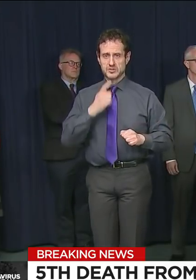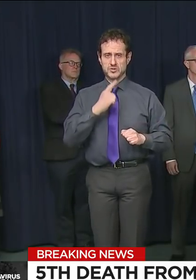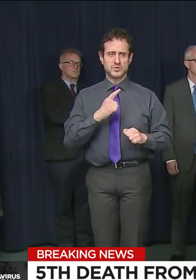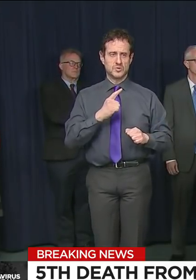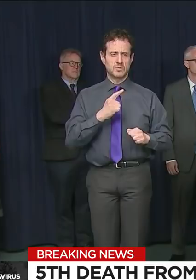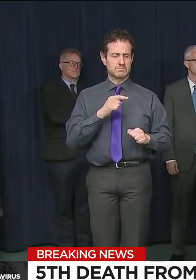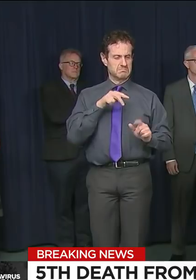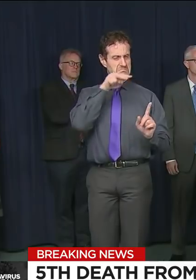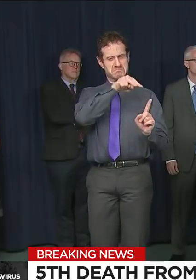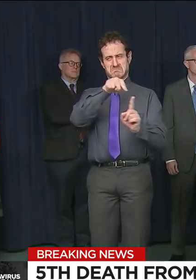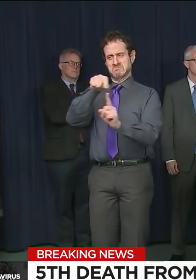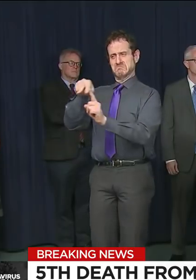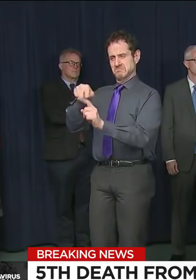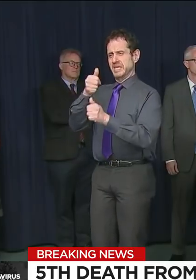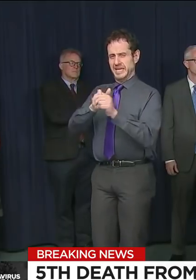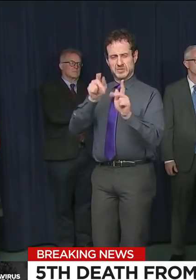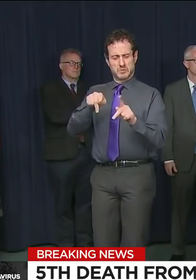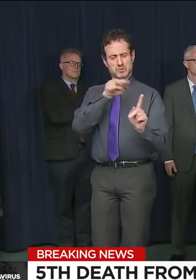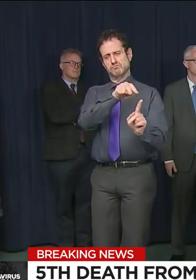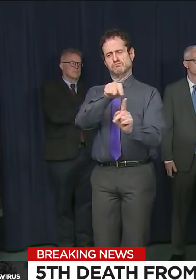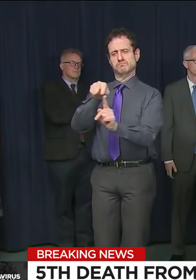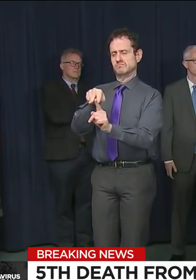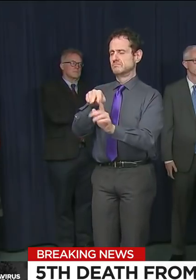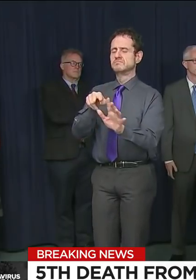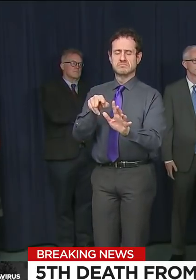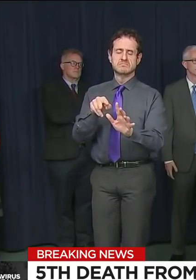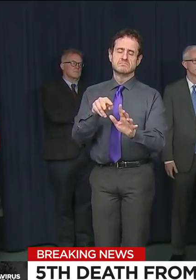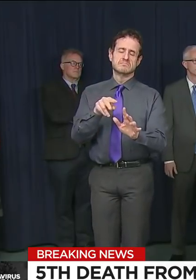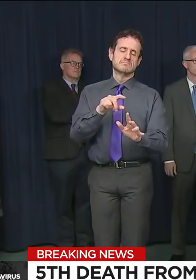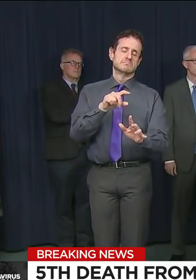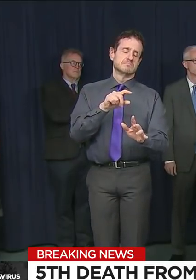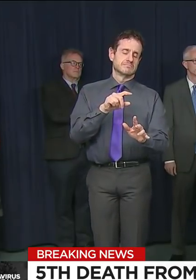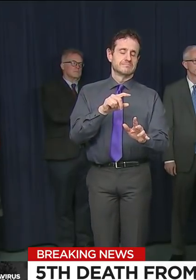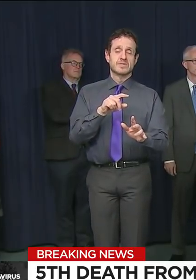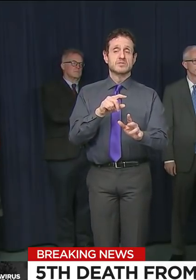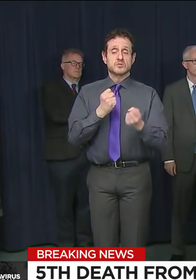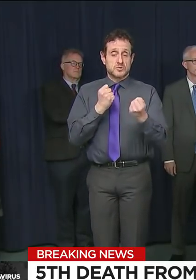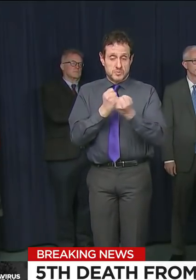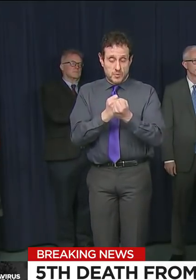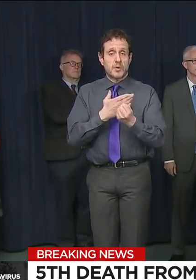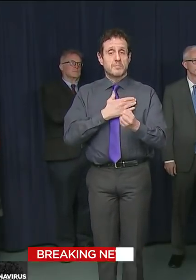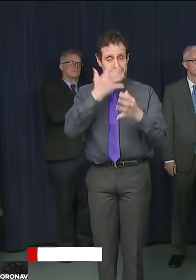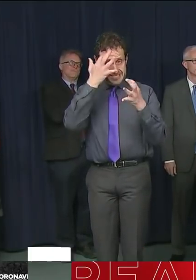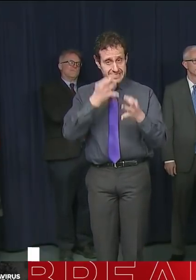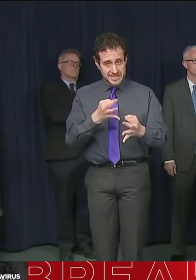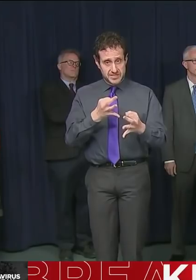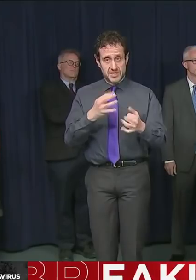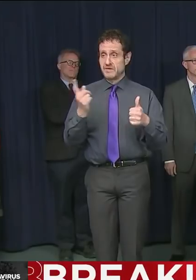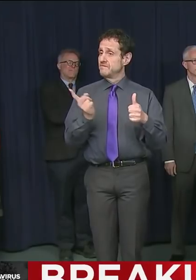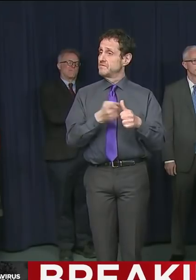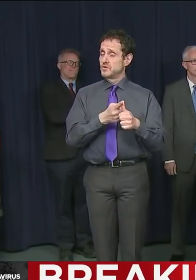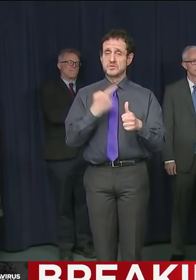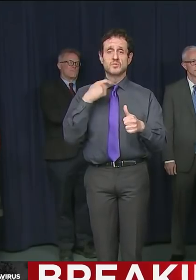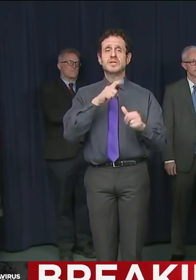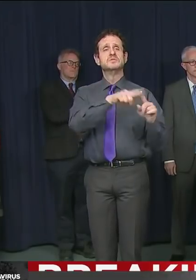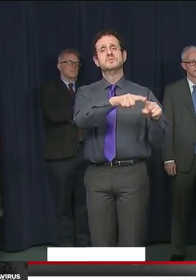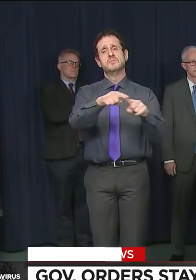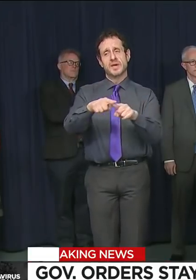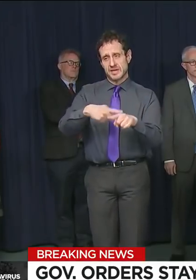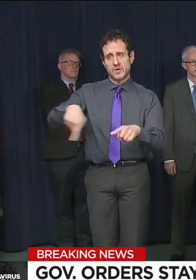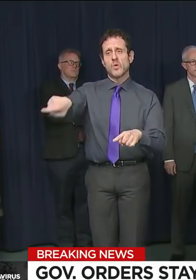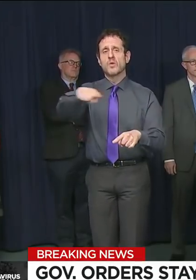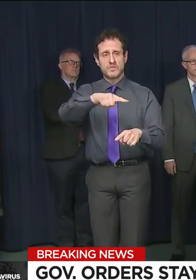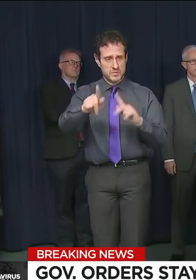individual's behavior. Enforcement comes in many forms, and our first and best option is to rely on Illinoisans to be